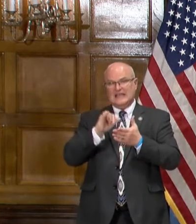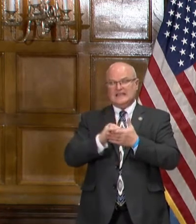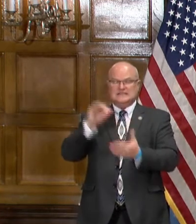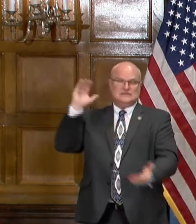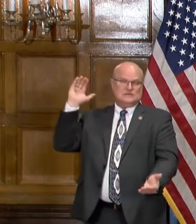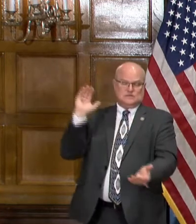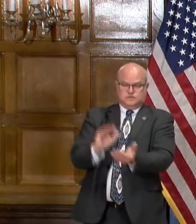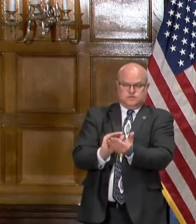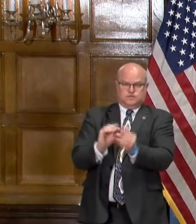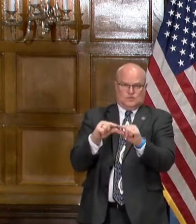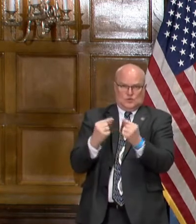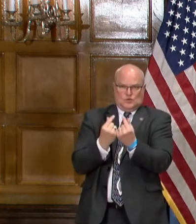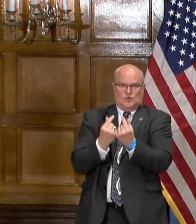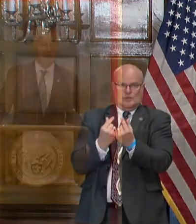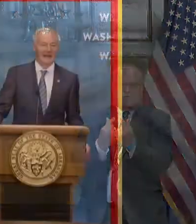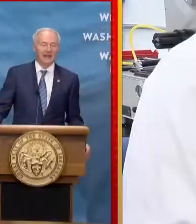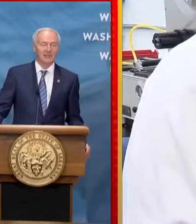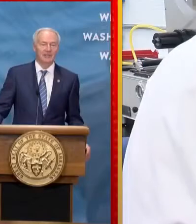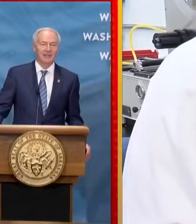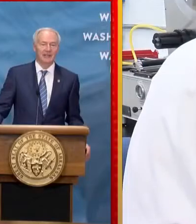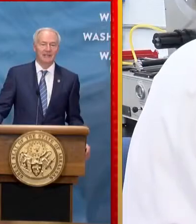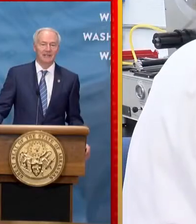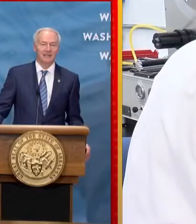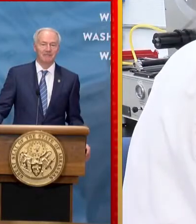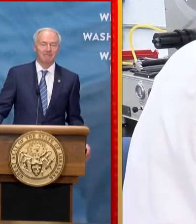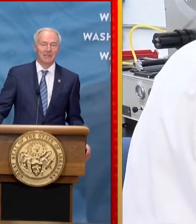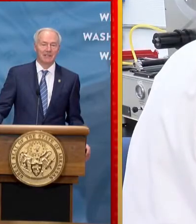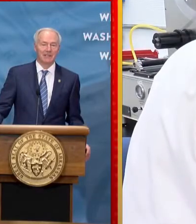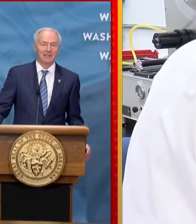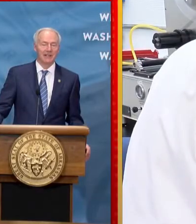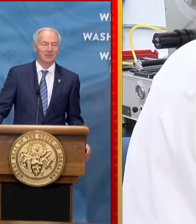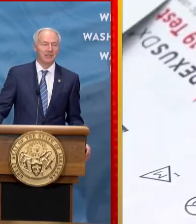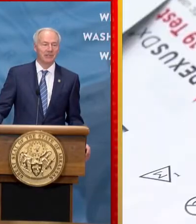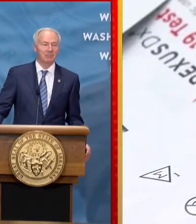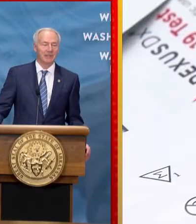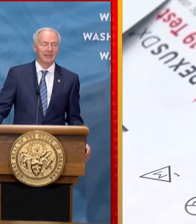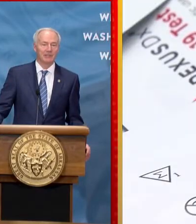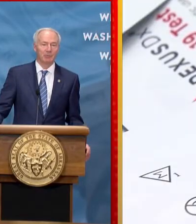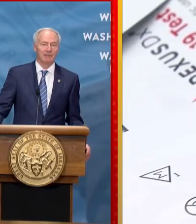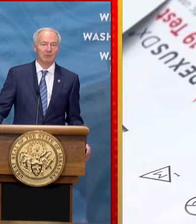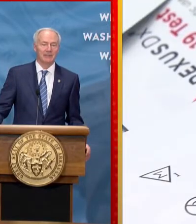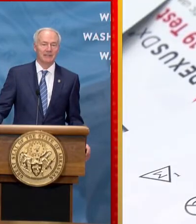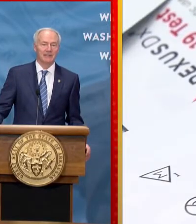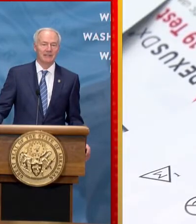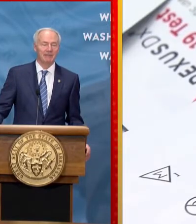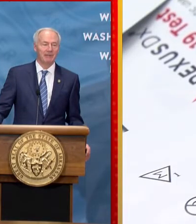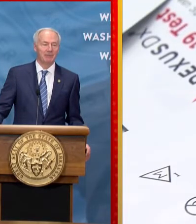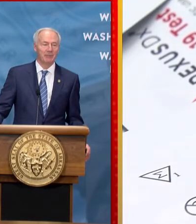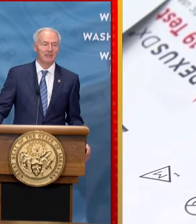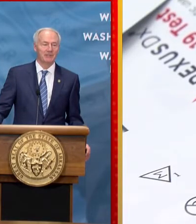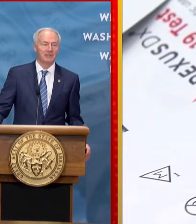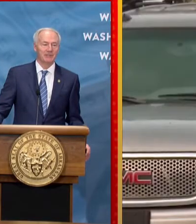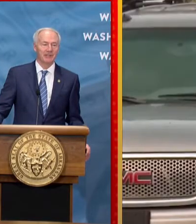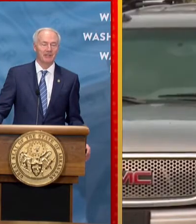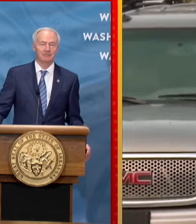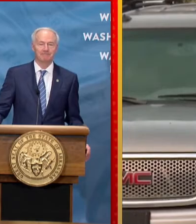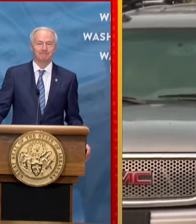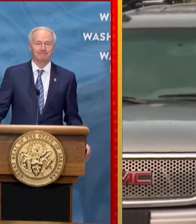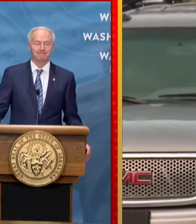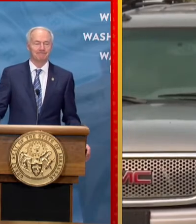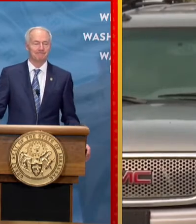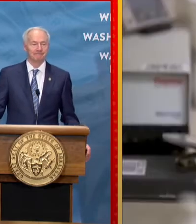minority, and we will take action and answer any complaints whenever we have that information. So thank